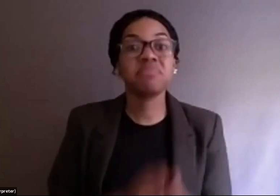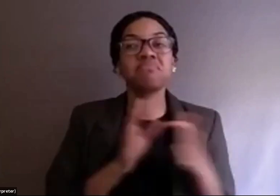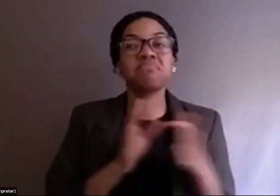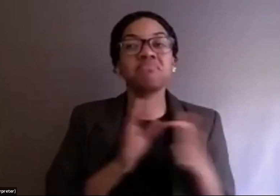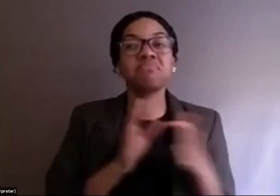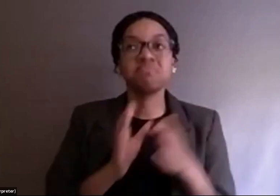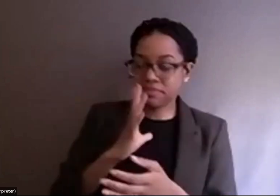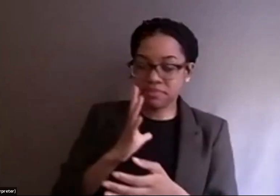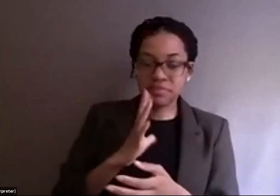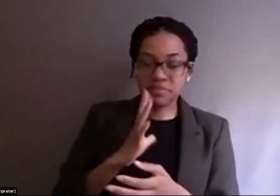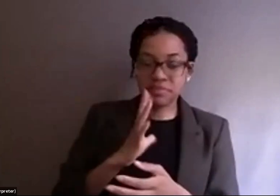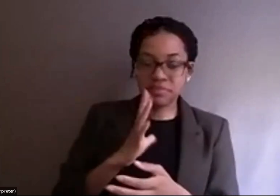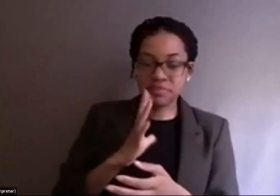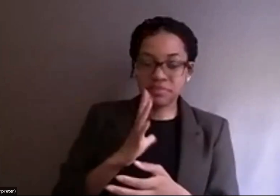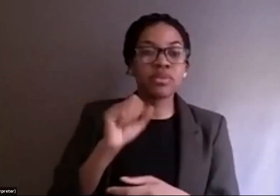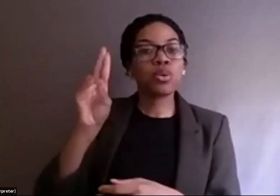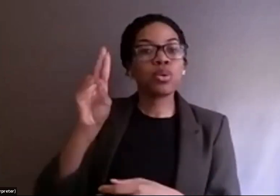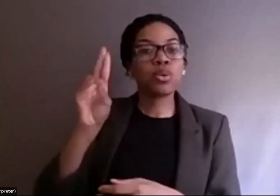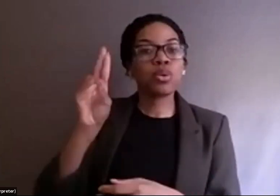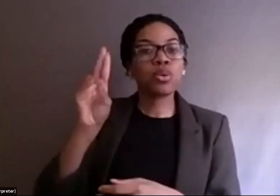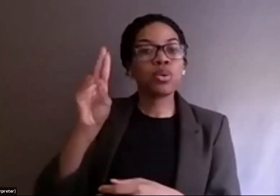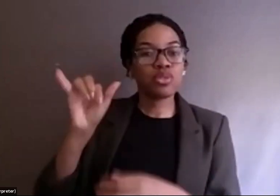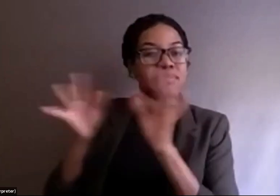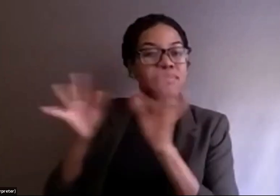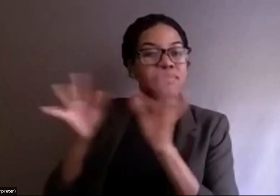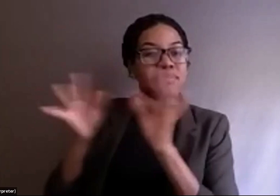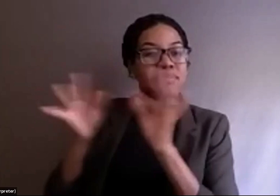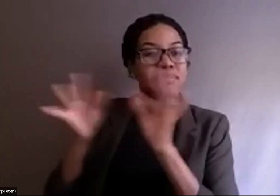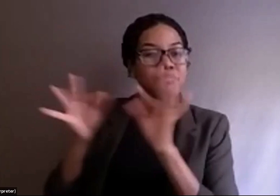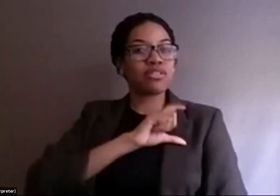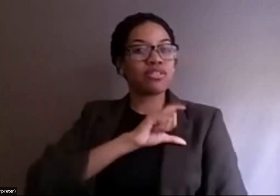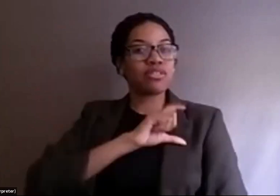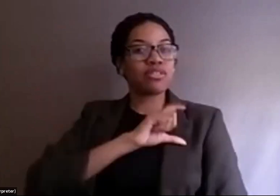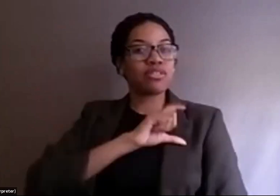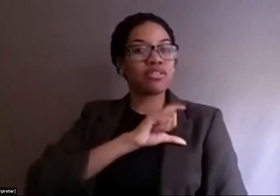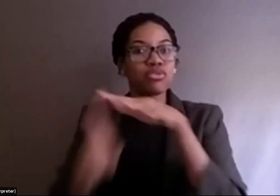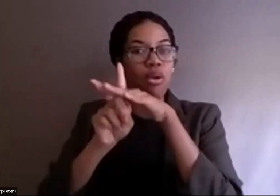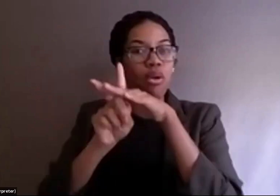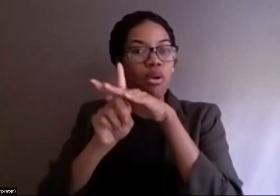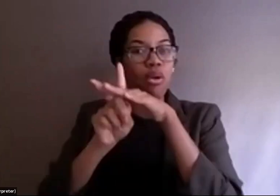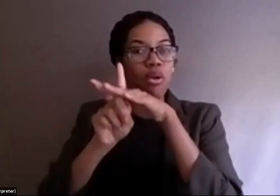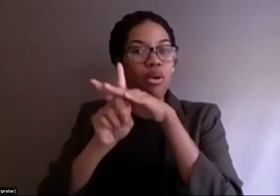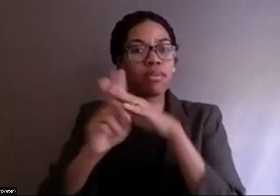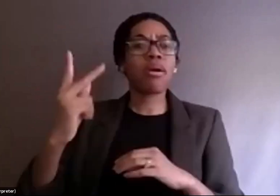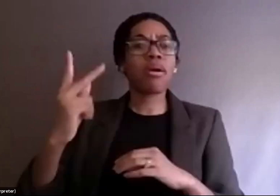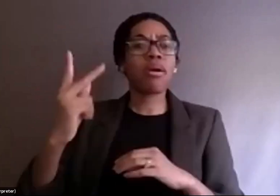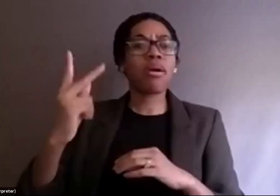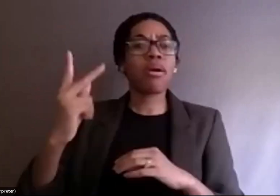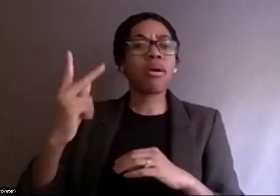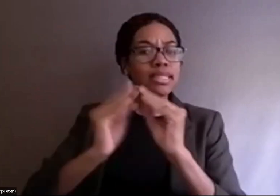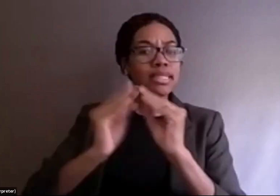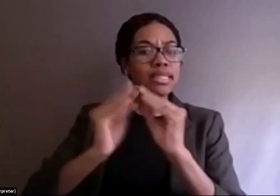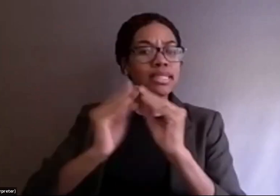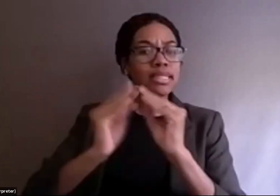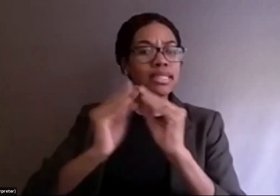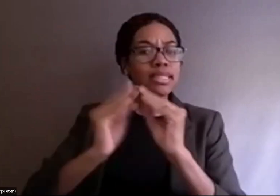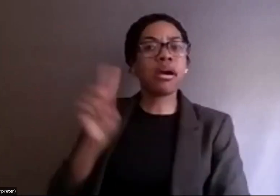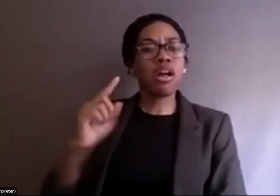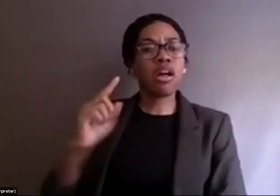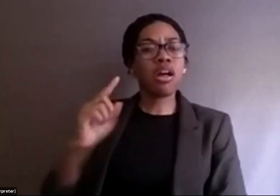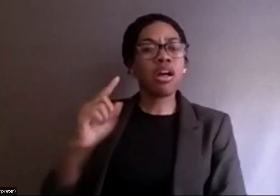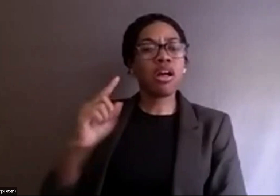the sheriff came into the mass meeting and thought that he had license to exercise power